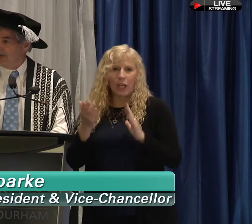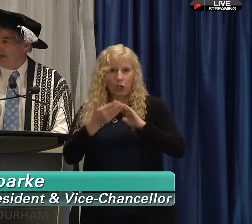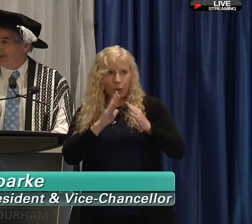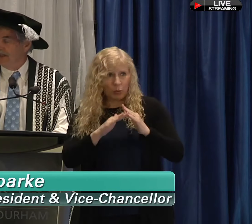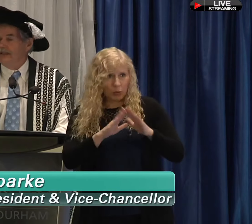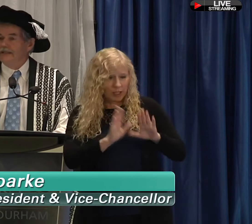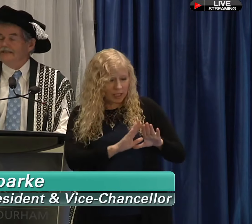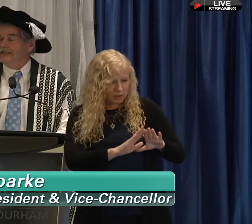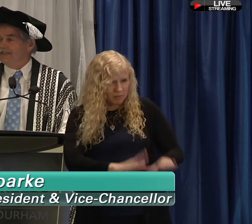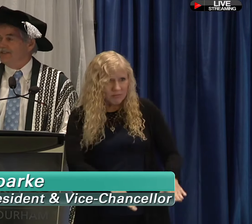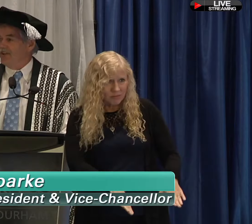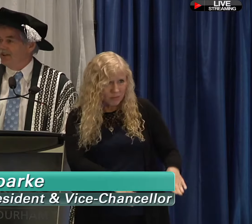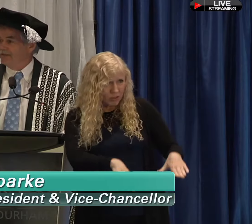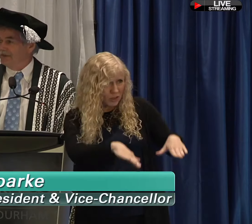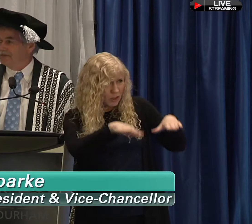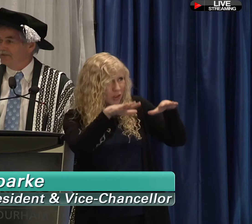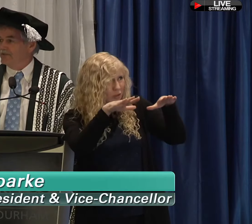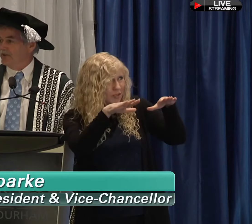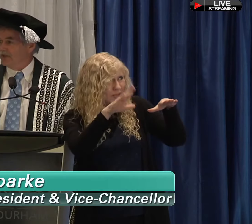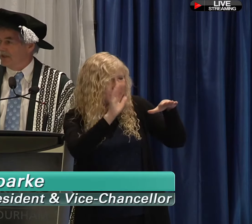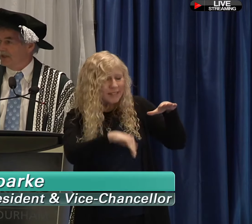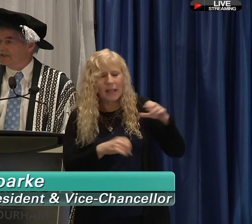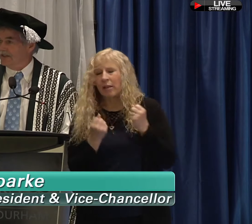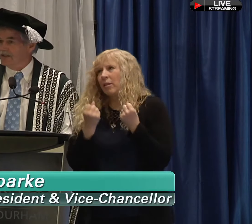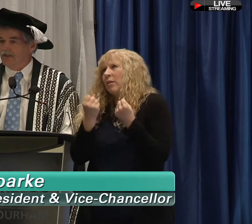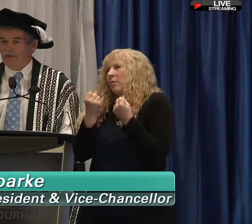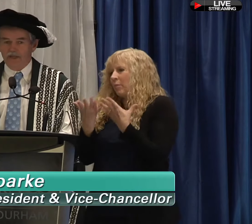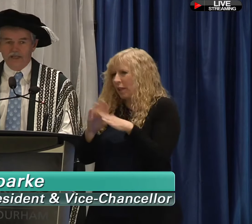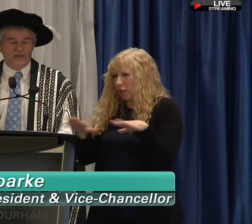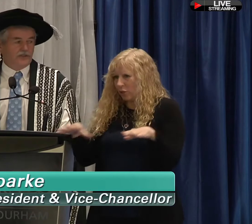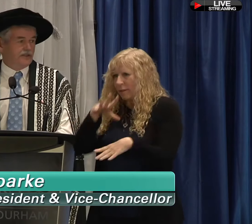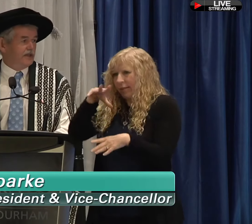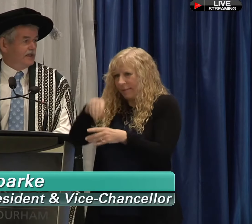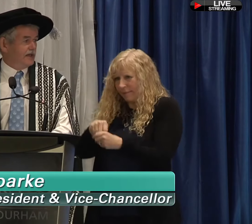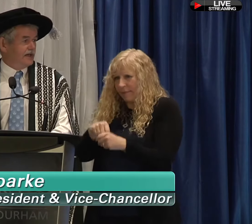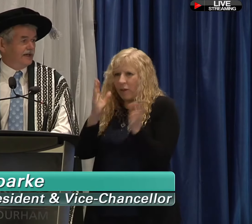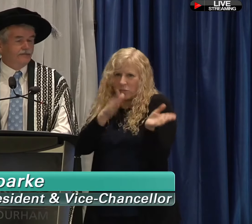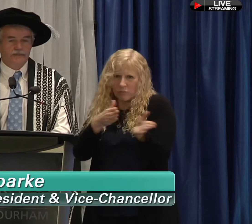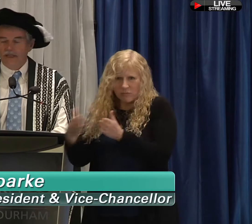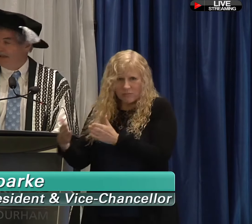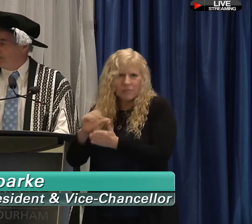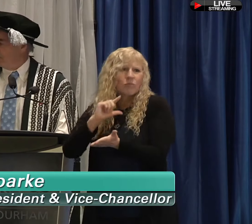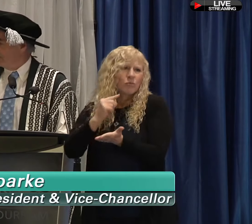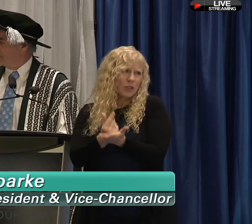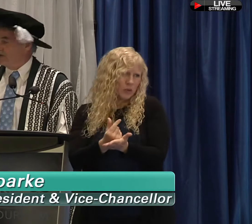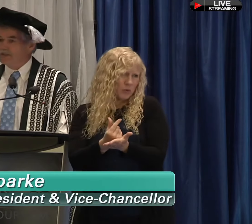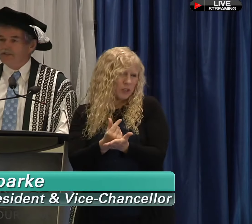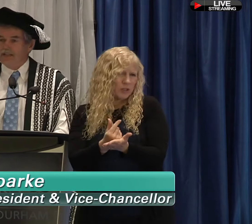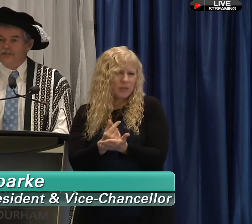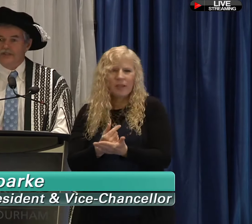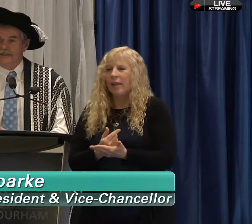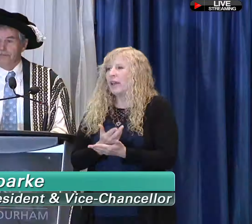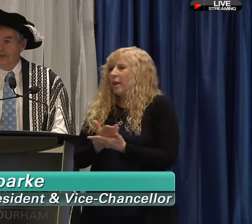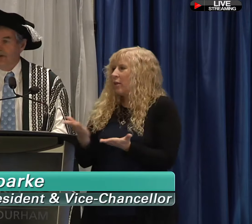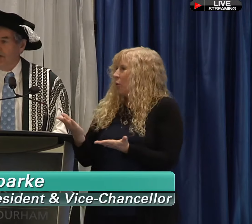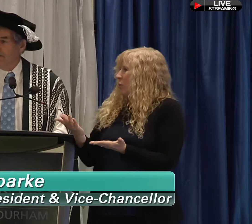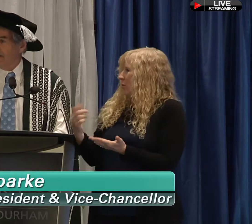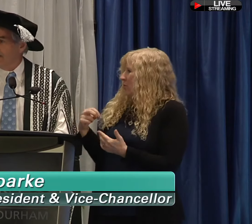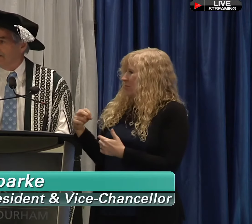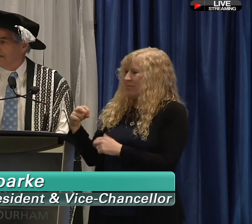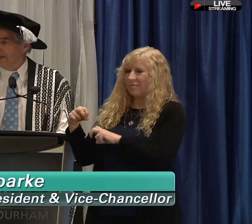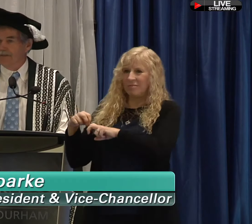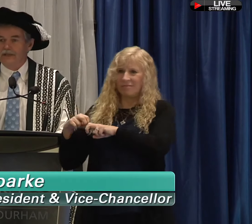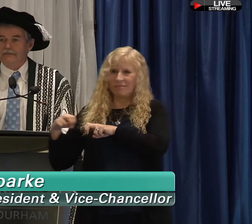raise a child. It takes a lot of people to organize a convocation. And those of us on the stage get to be